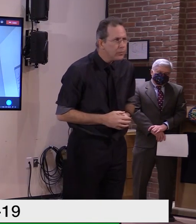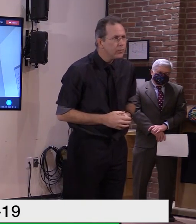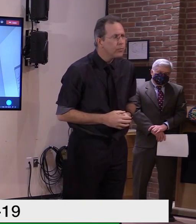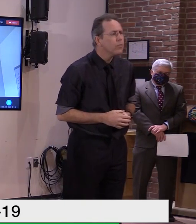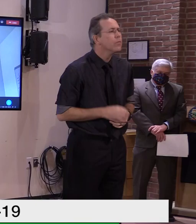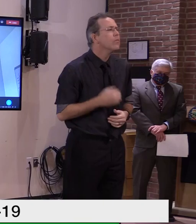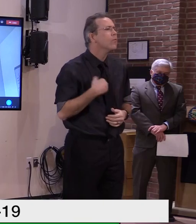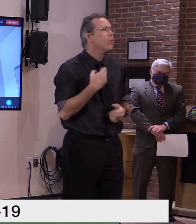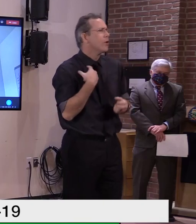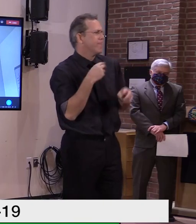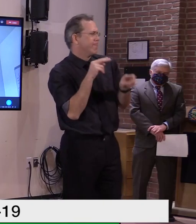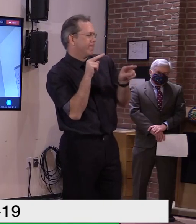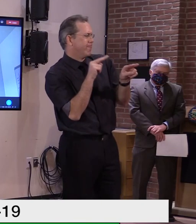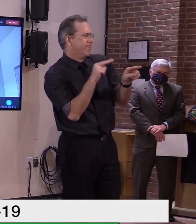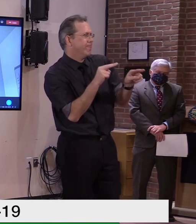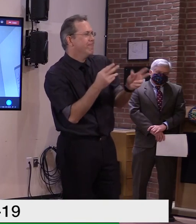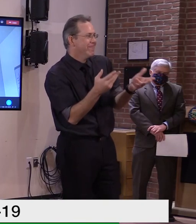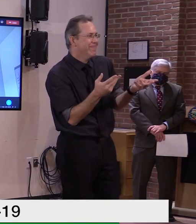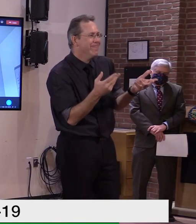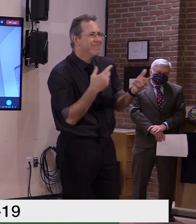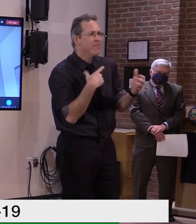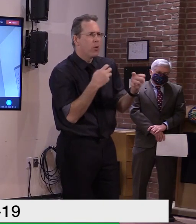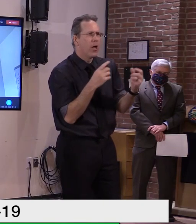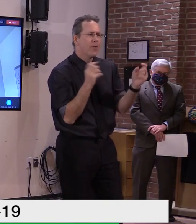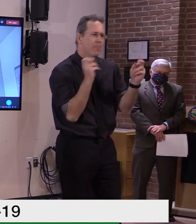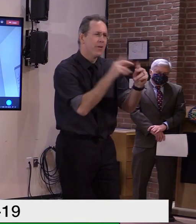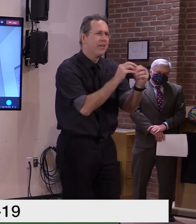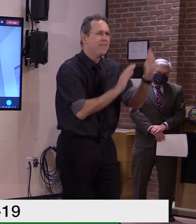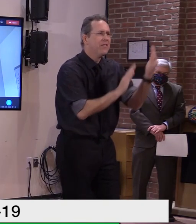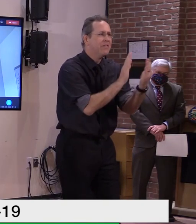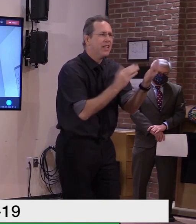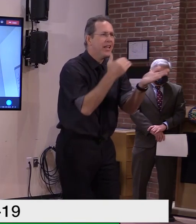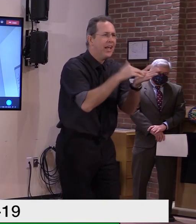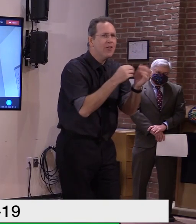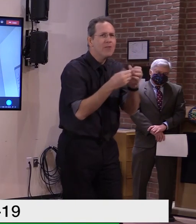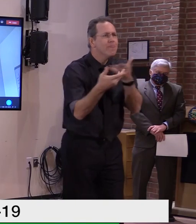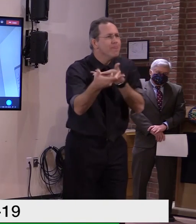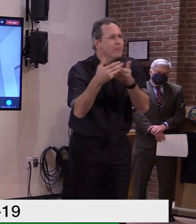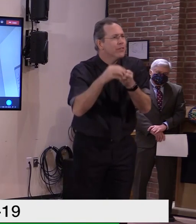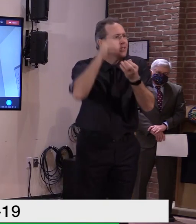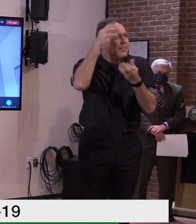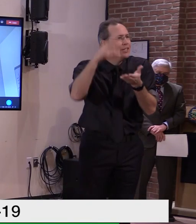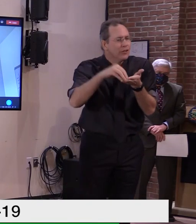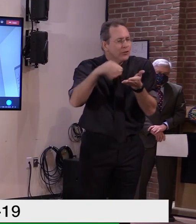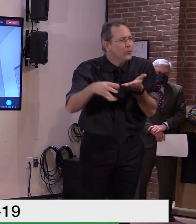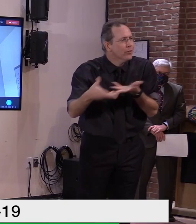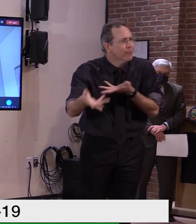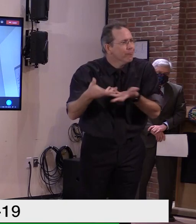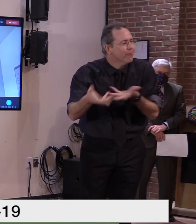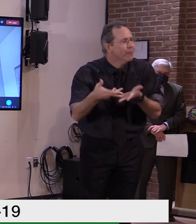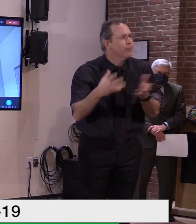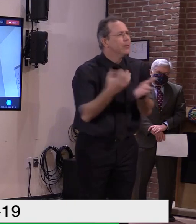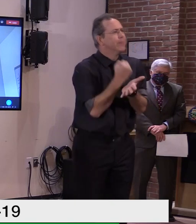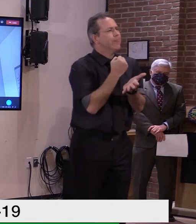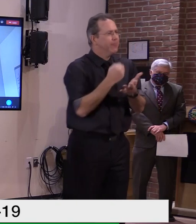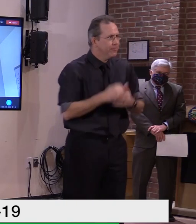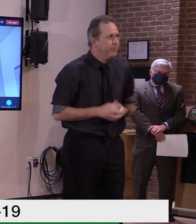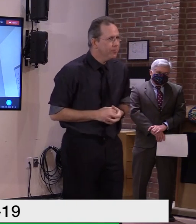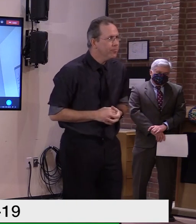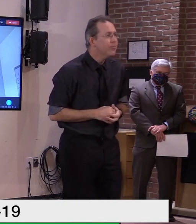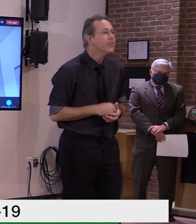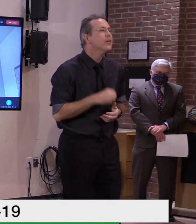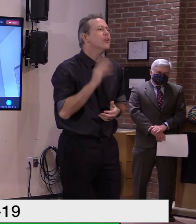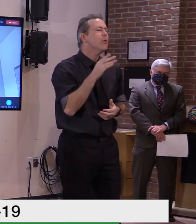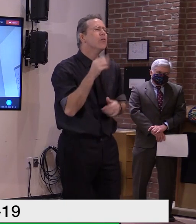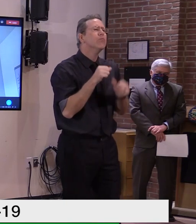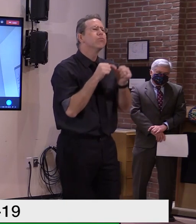relationships. At the state level, we will continue to provide an assessment of the health conditions through an analysis of our surveillance